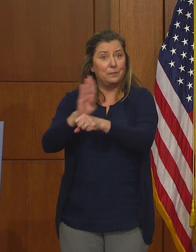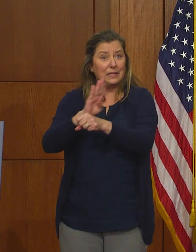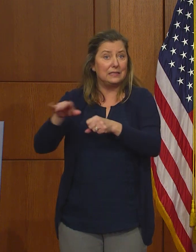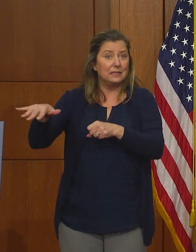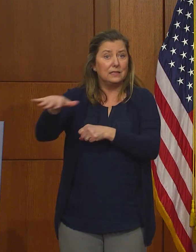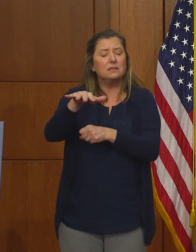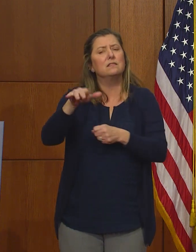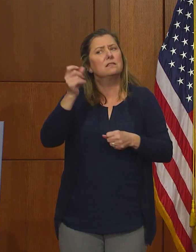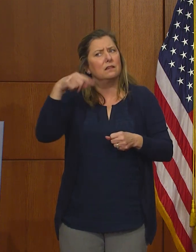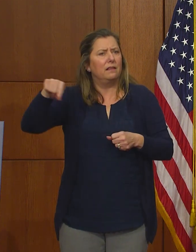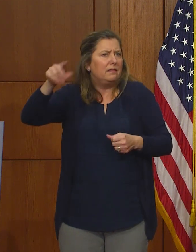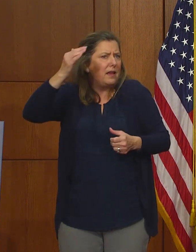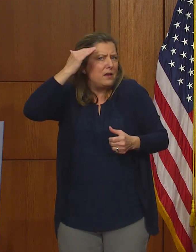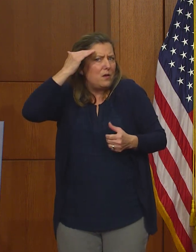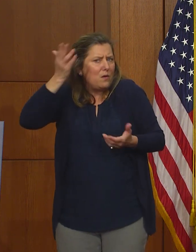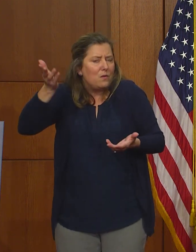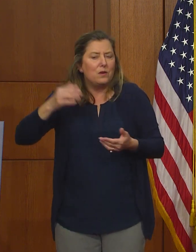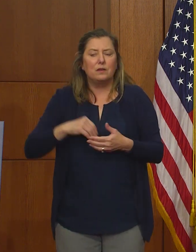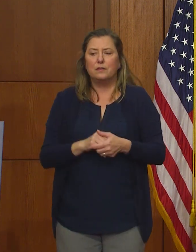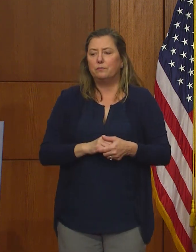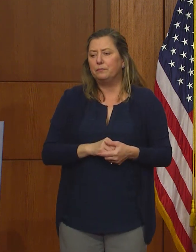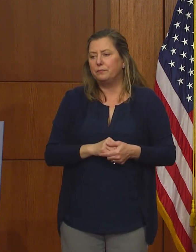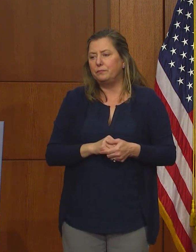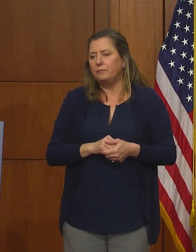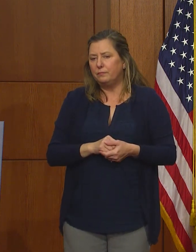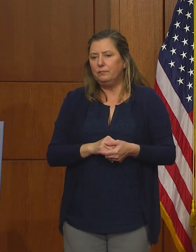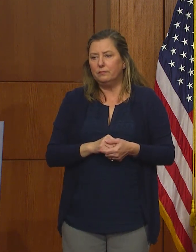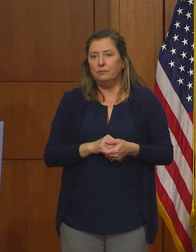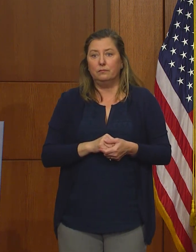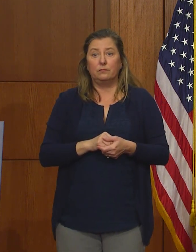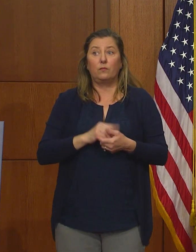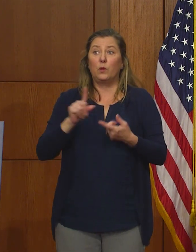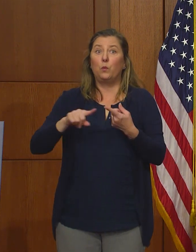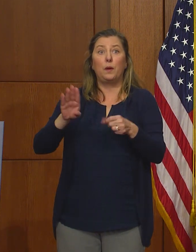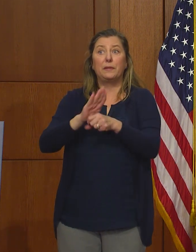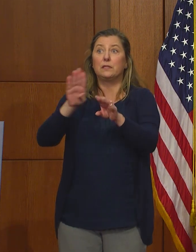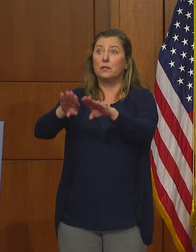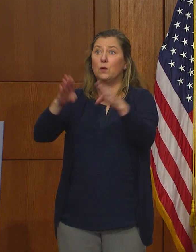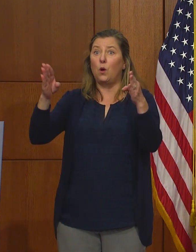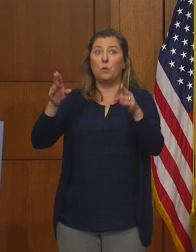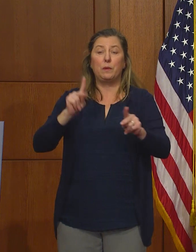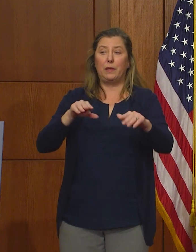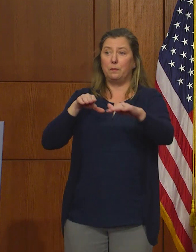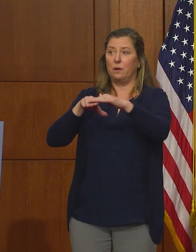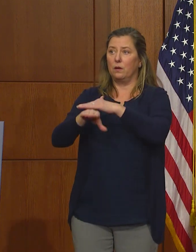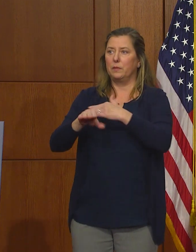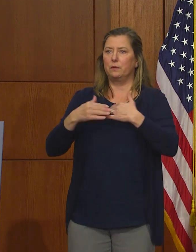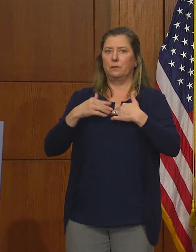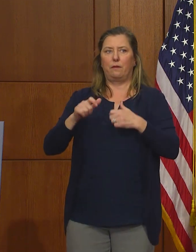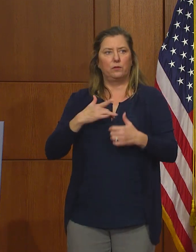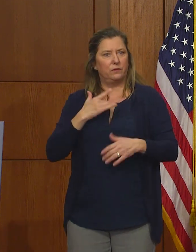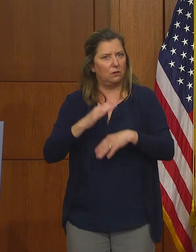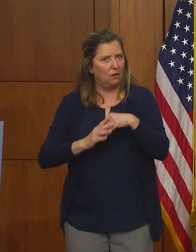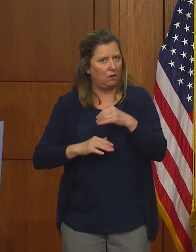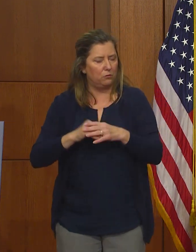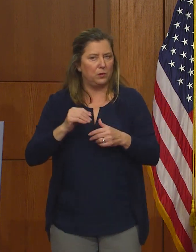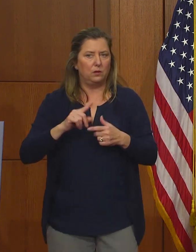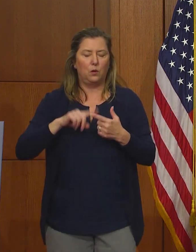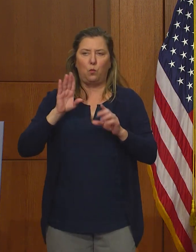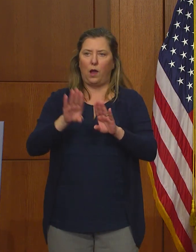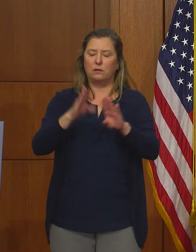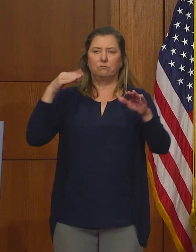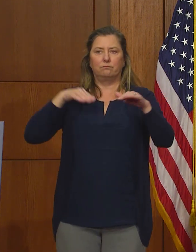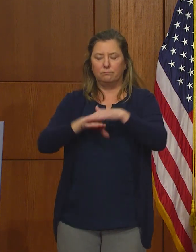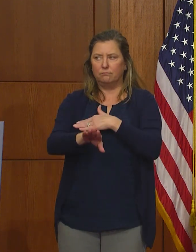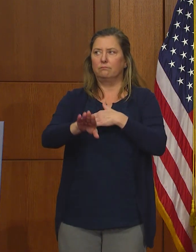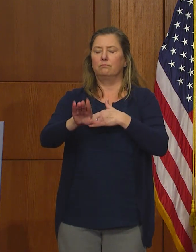and they understand this, is that, consumers need to be comfortable. They need to be assured that when they re-enter a business that